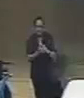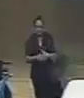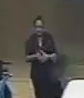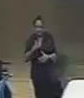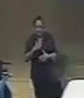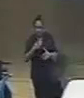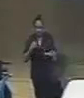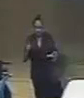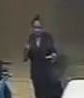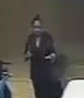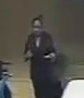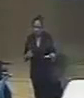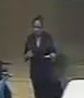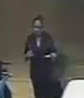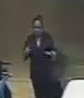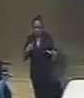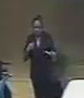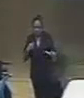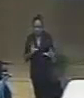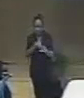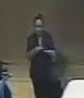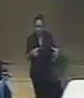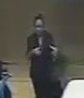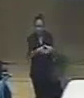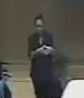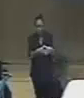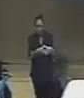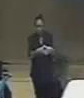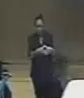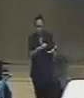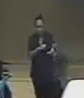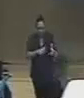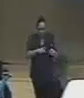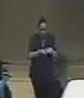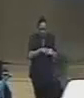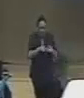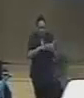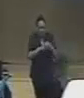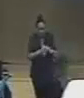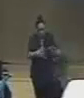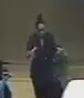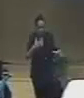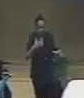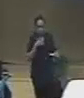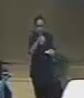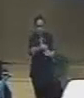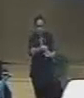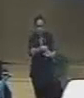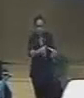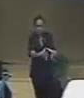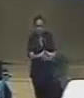you are not an island, even though you do live on an island. You're part of a broader learning community. And,